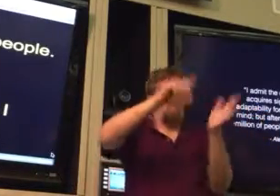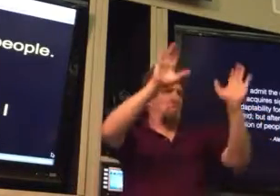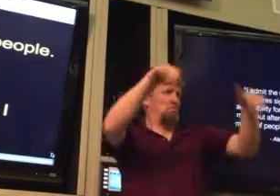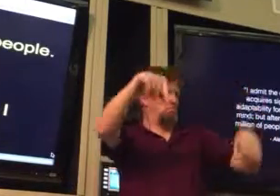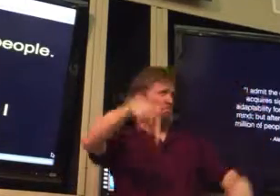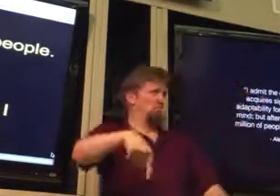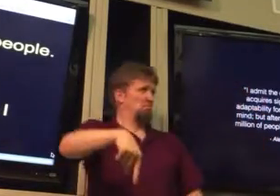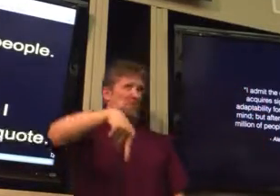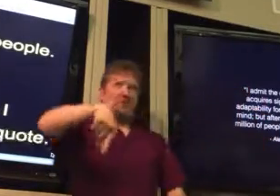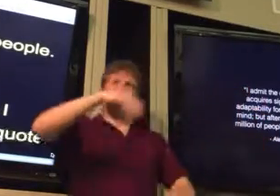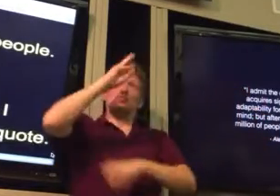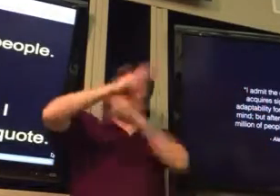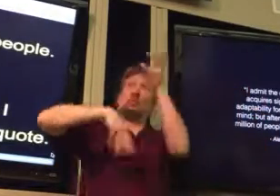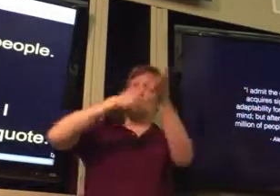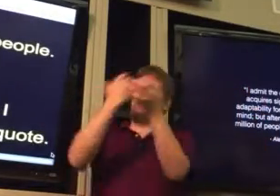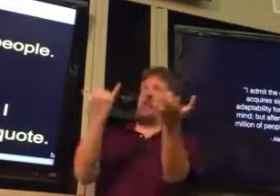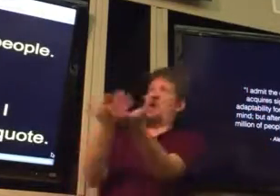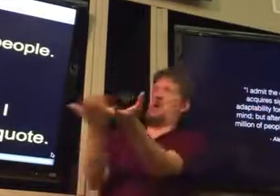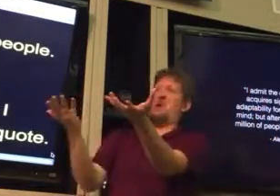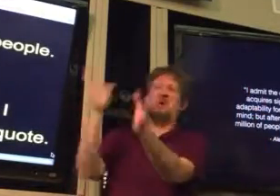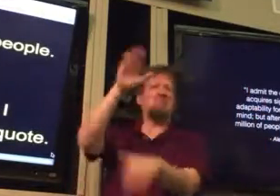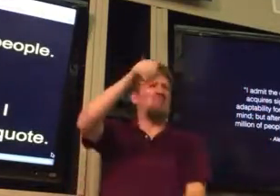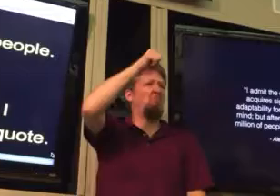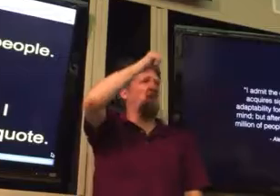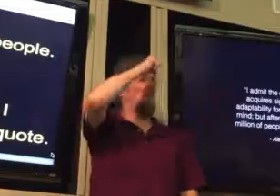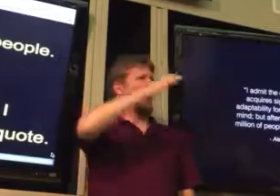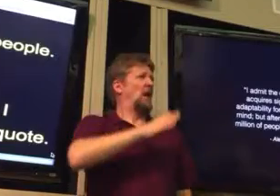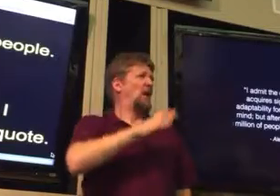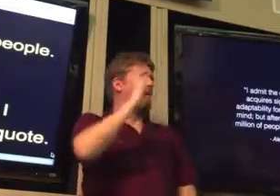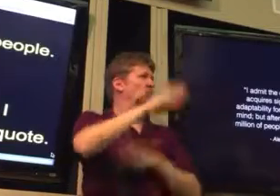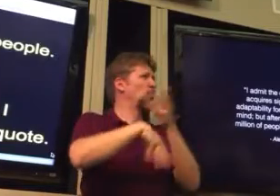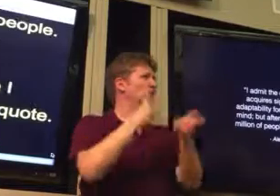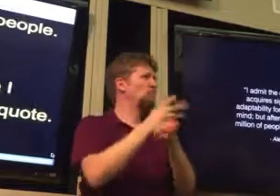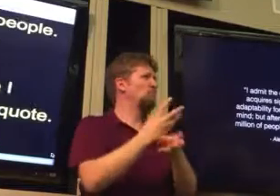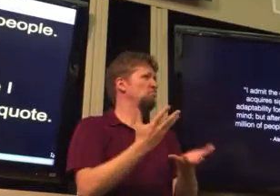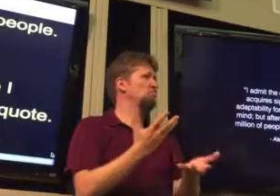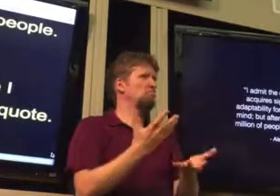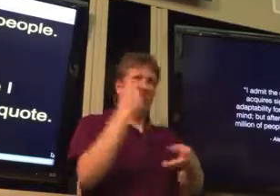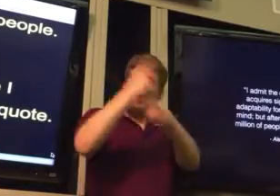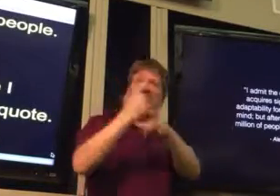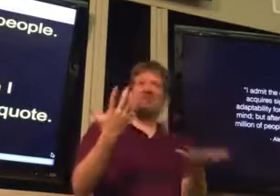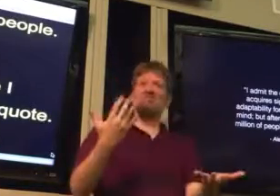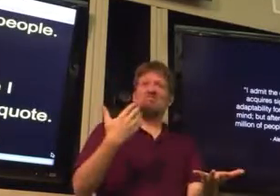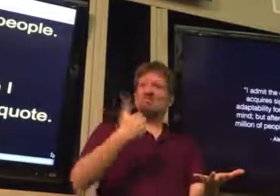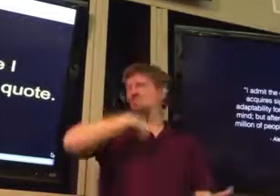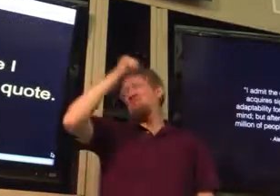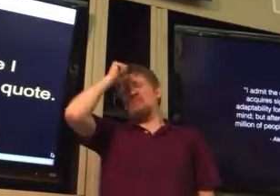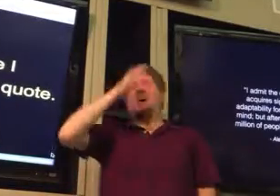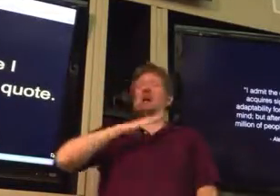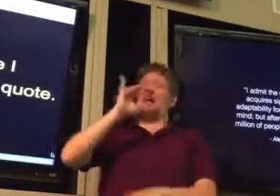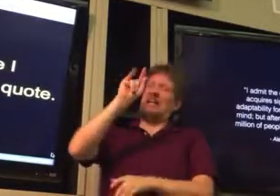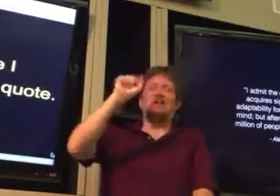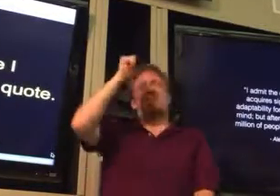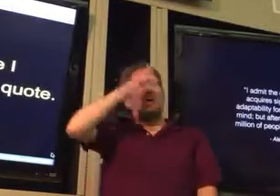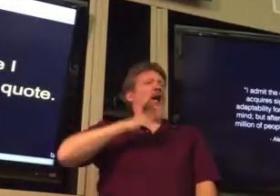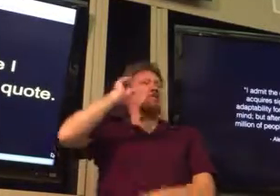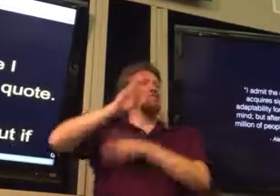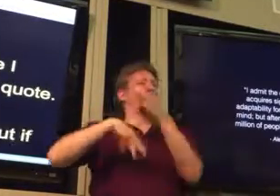and we could talk more about this and debate it, but if you think about this world we live in, it's a man's